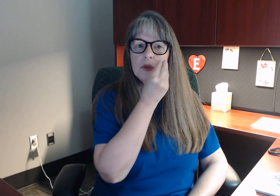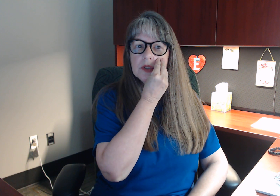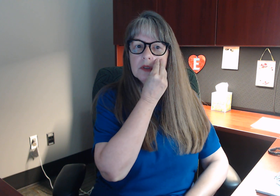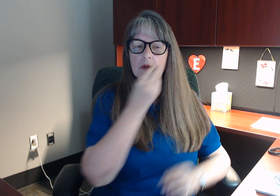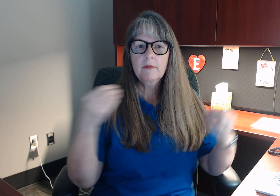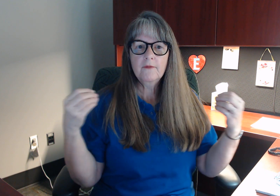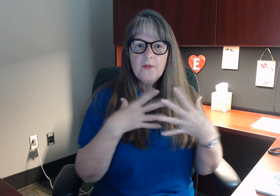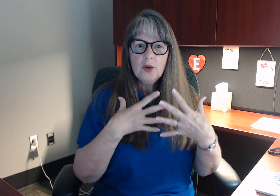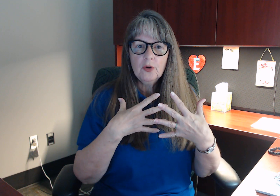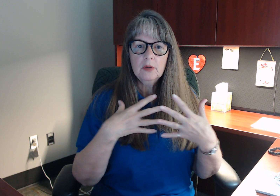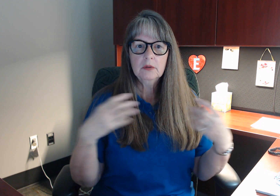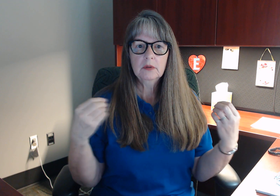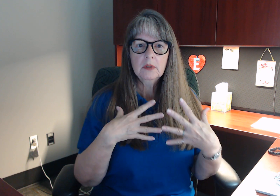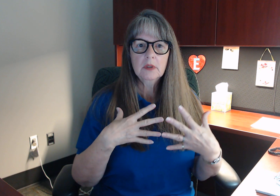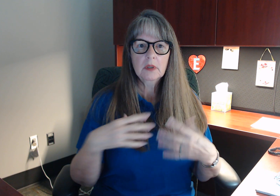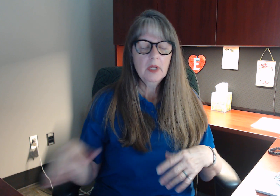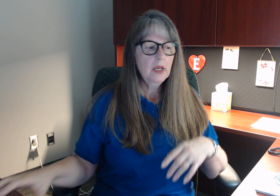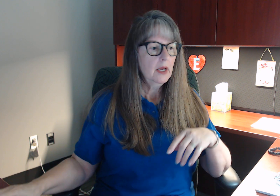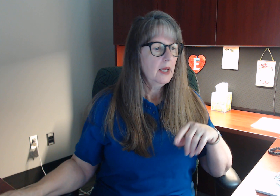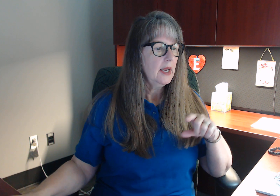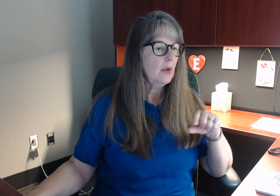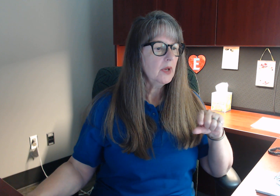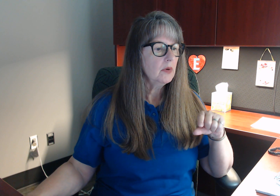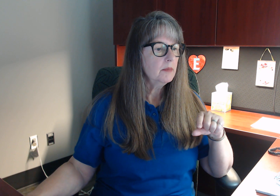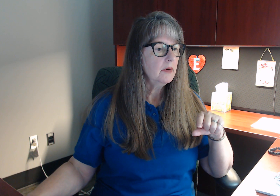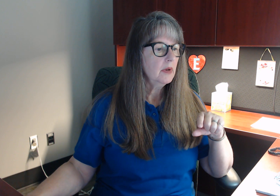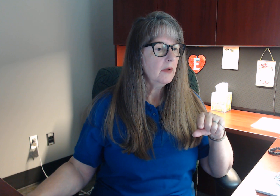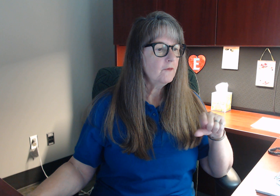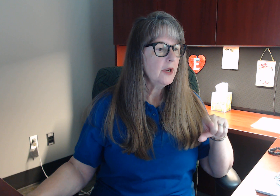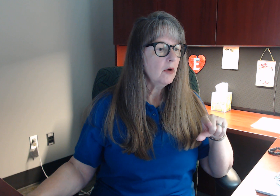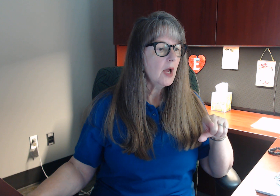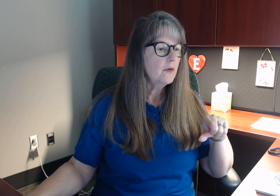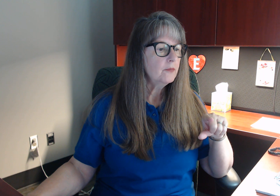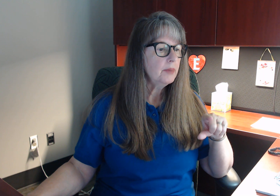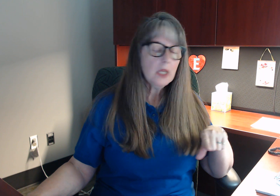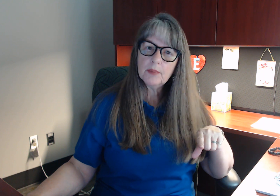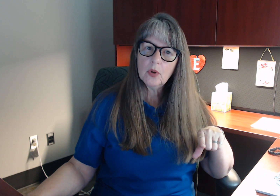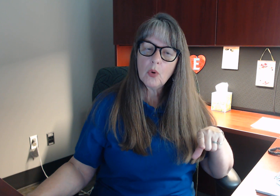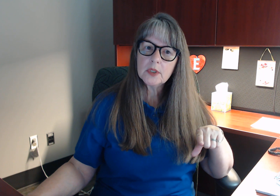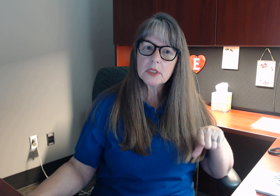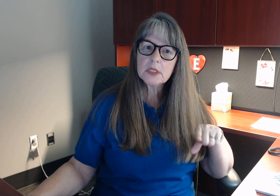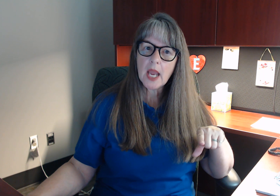Flowers. Fear. And I want to go a little bit. Fear of people or